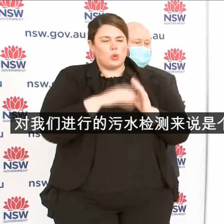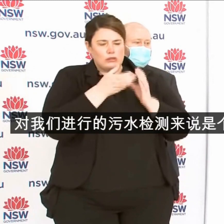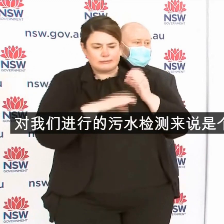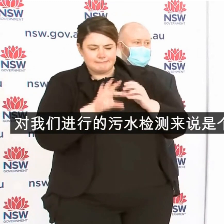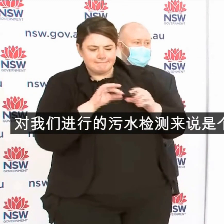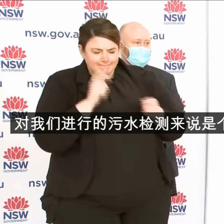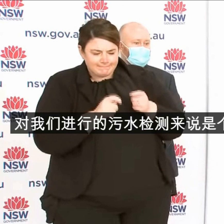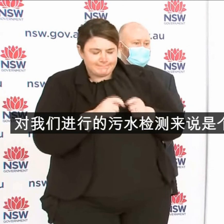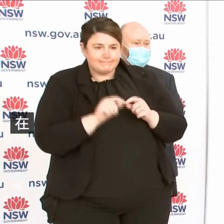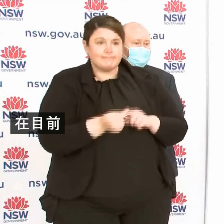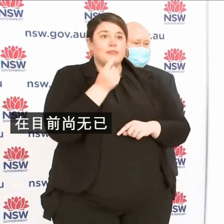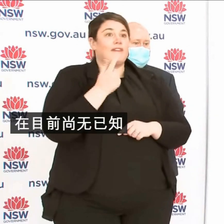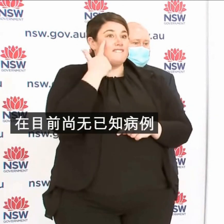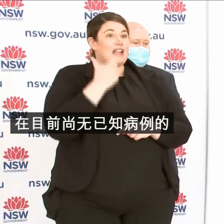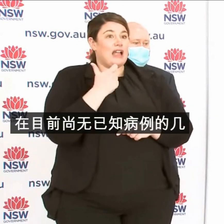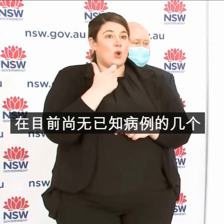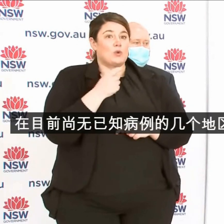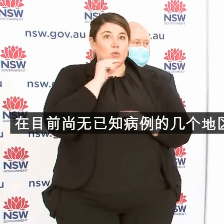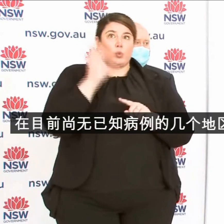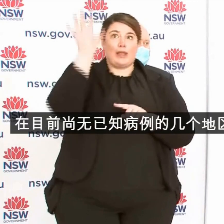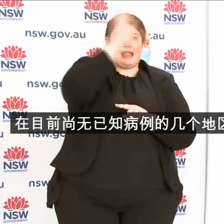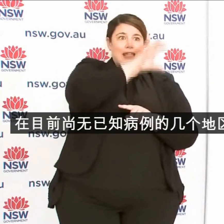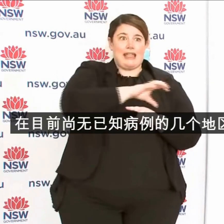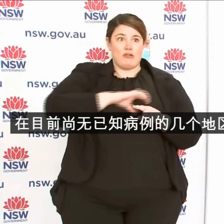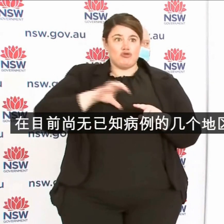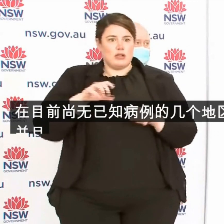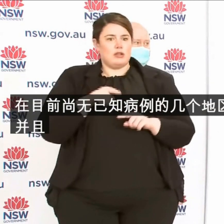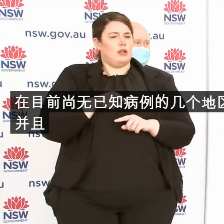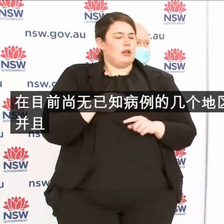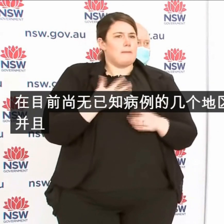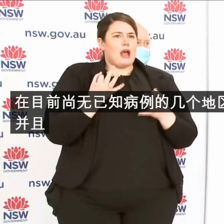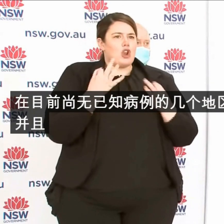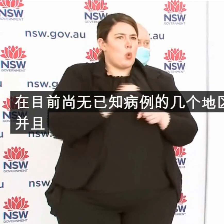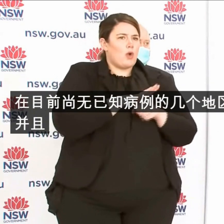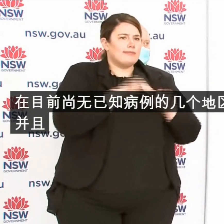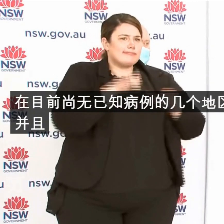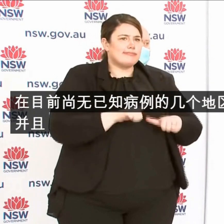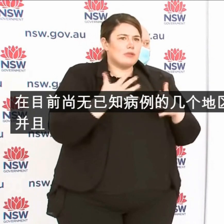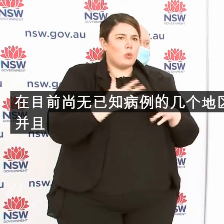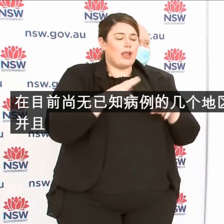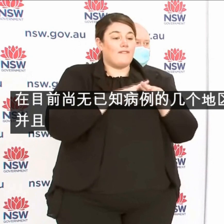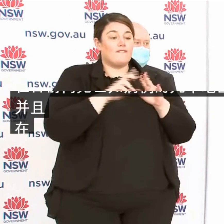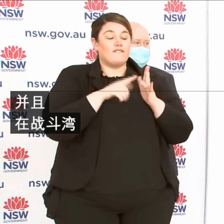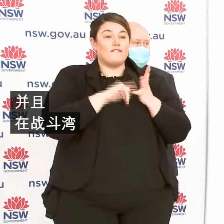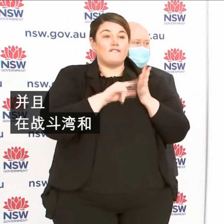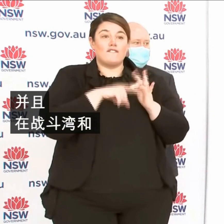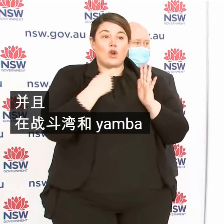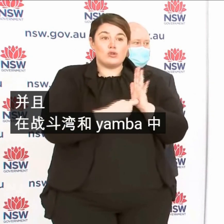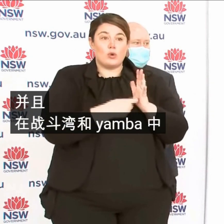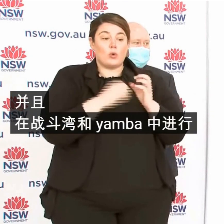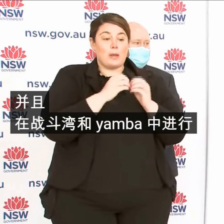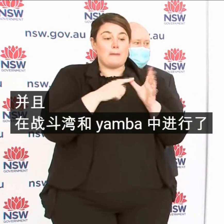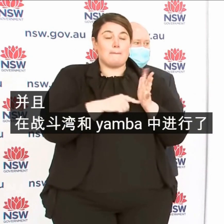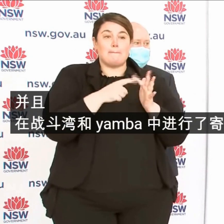had sewage detections in a couple of areas where there are no known cases currently, and that is in Foster, in Batau